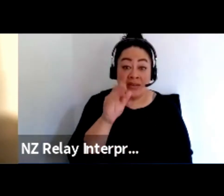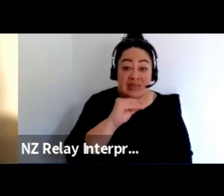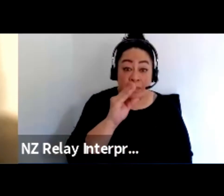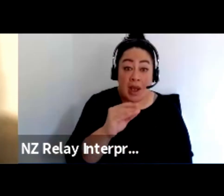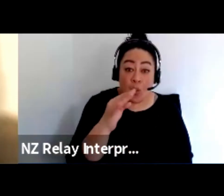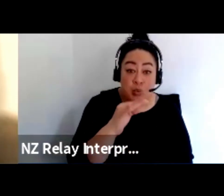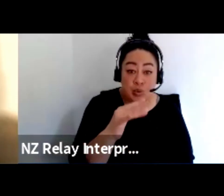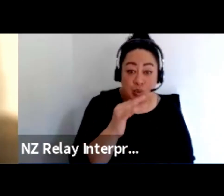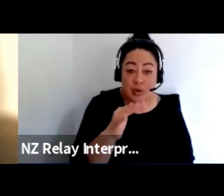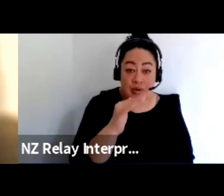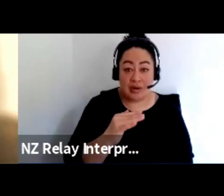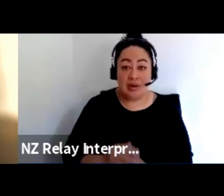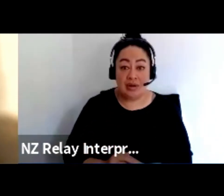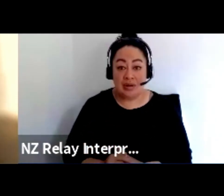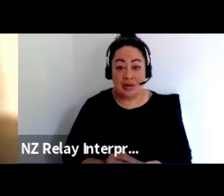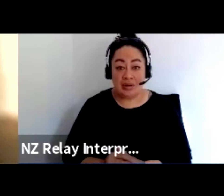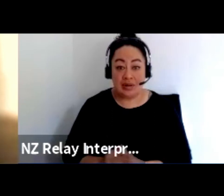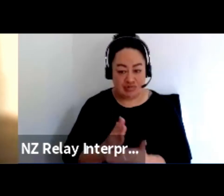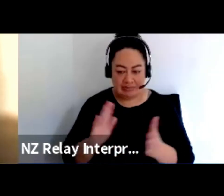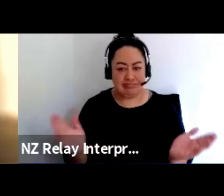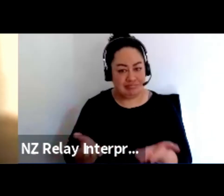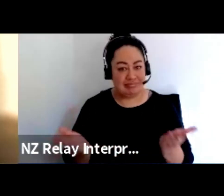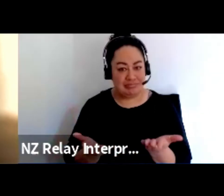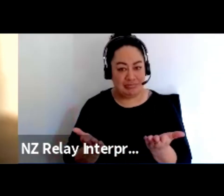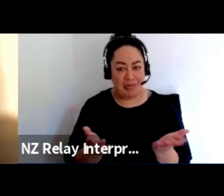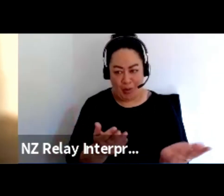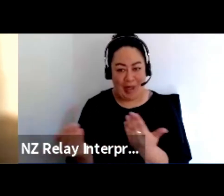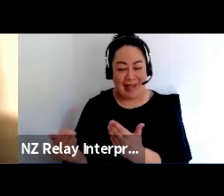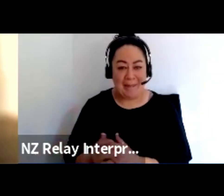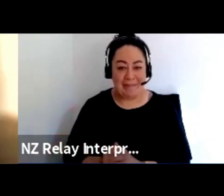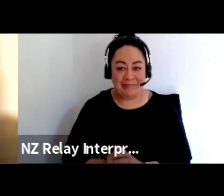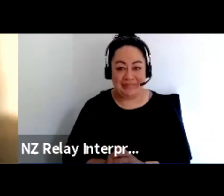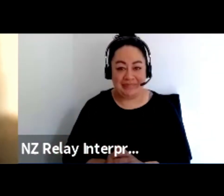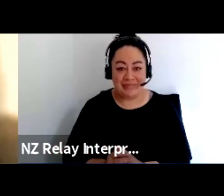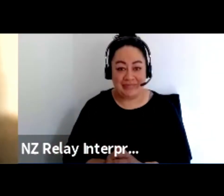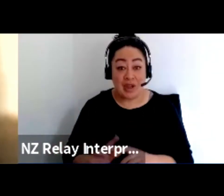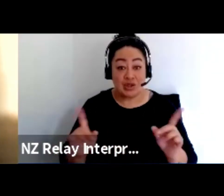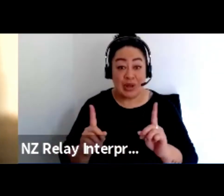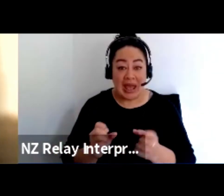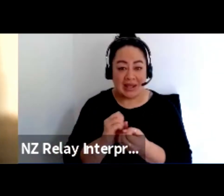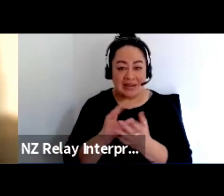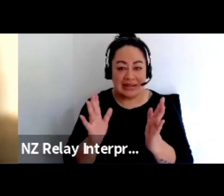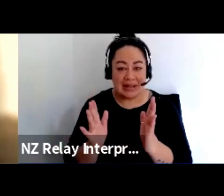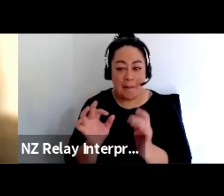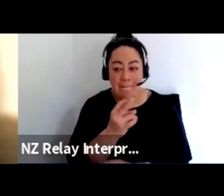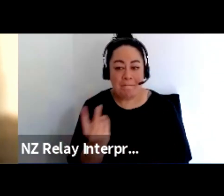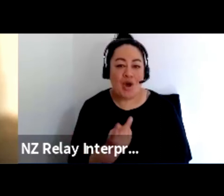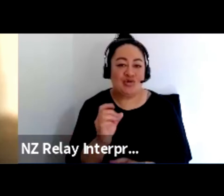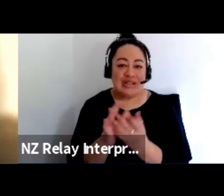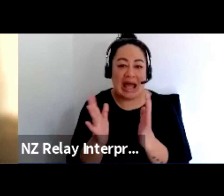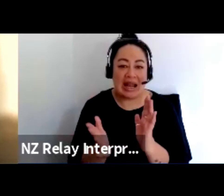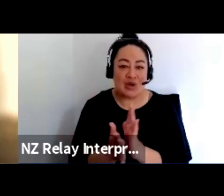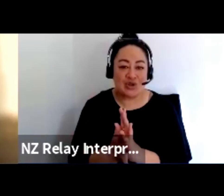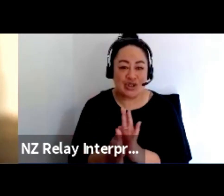then, and we certainly encourage that, it's just that today we don't have sign language interpreters who have the